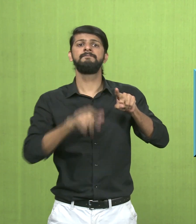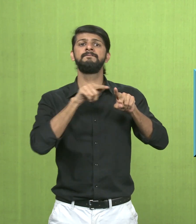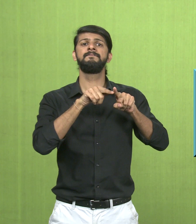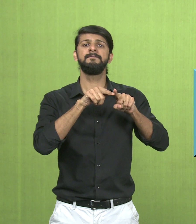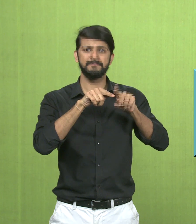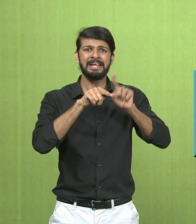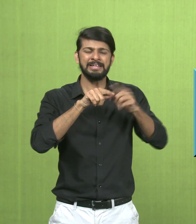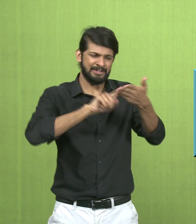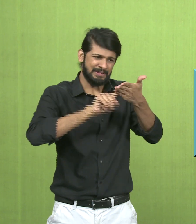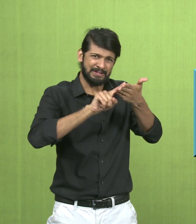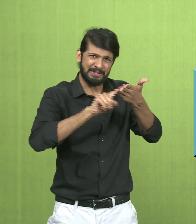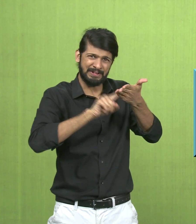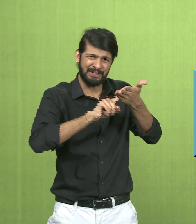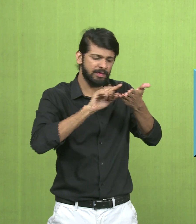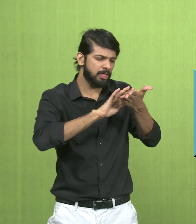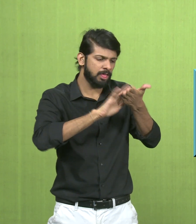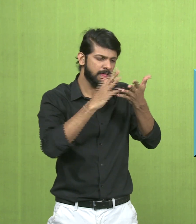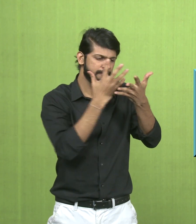which are available in various shades, various colors.